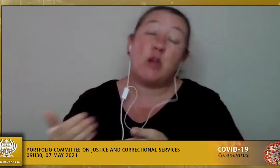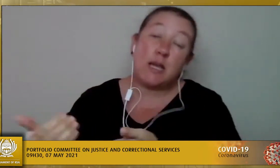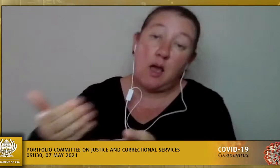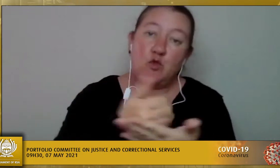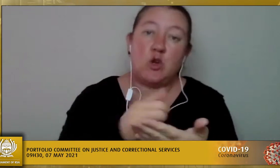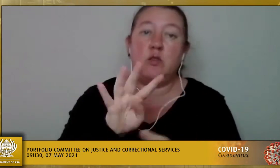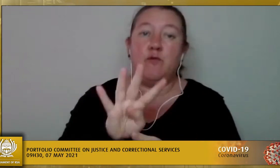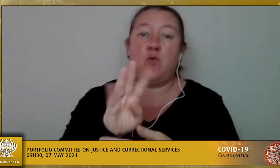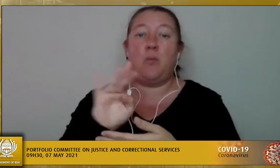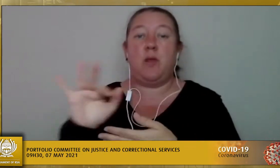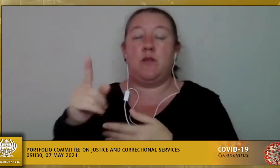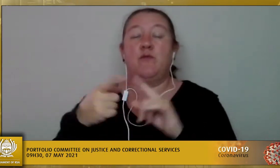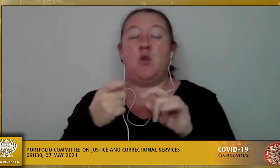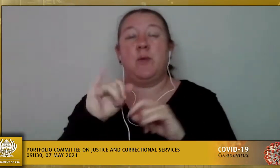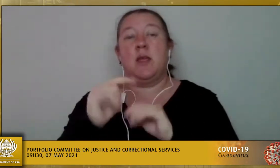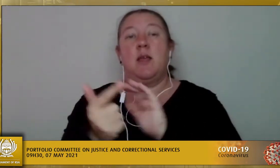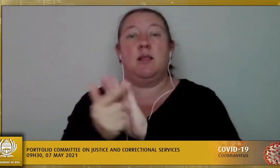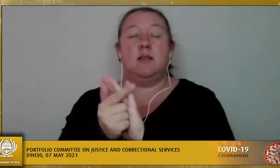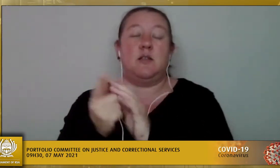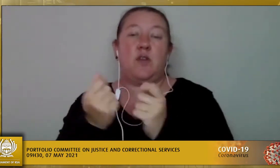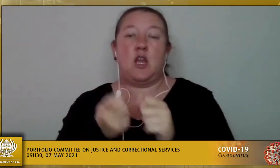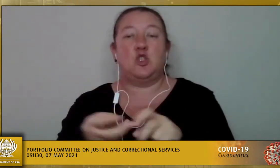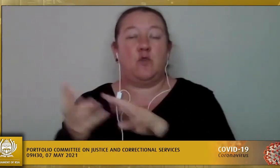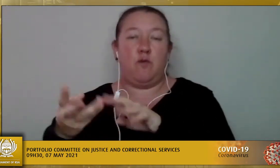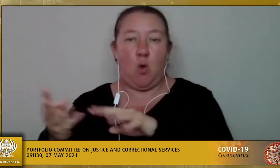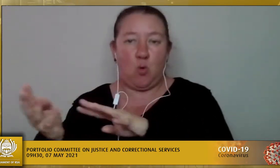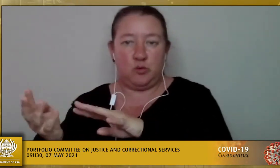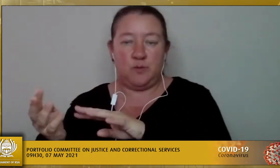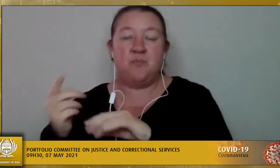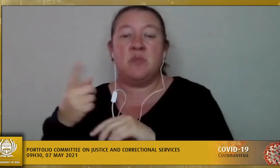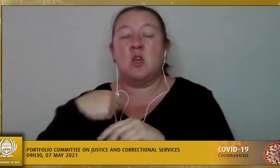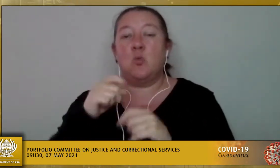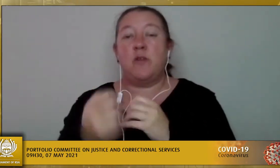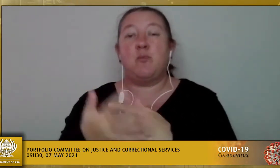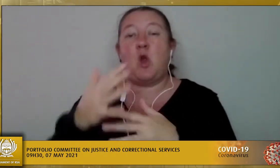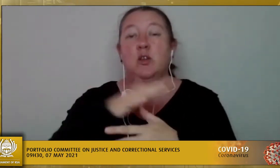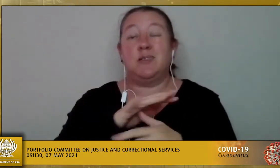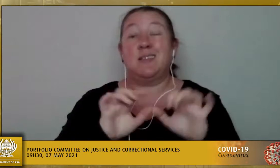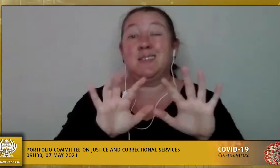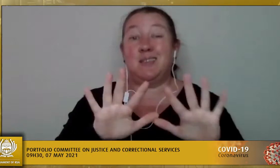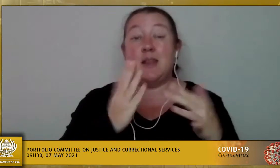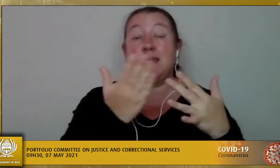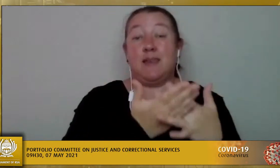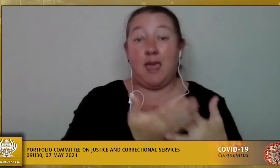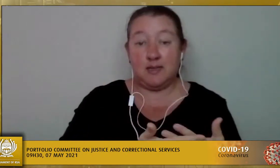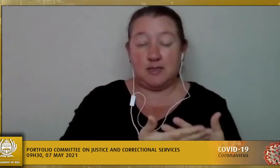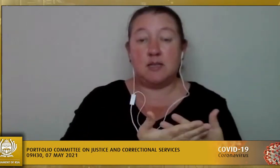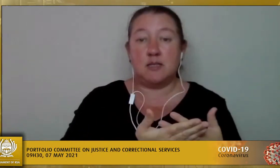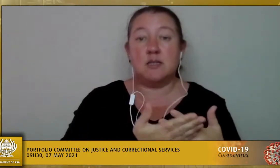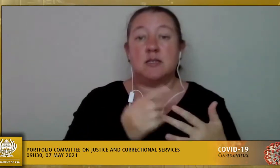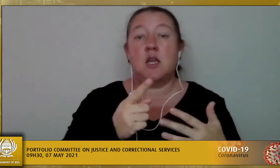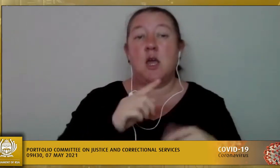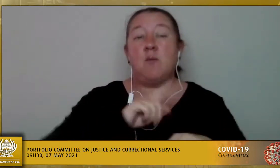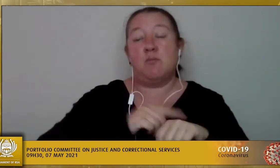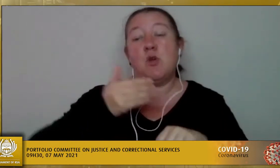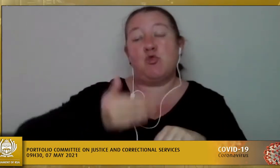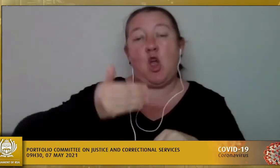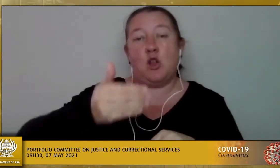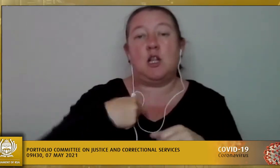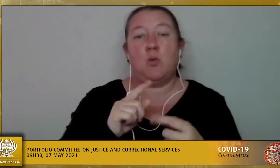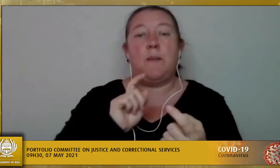4 billion from illicit Financial flows we've prioritized 10 cases and we meet periodically